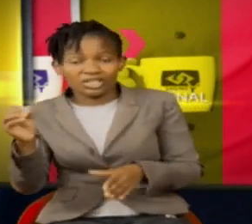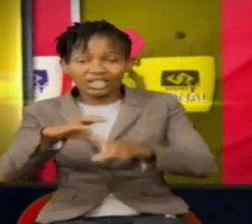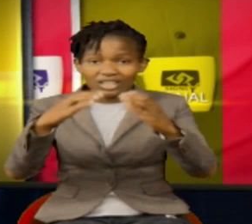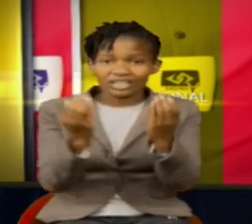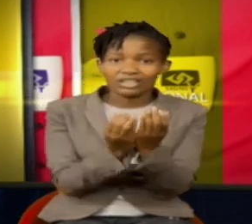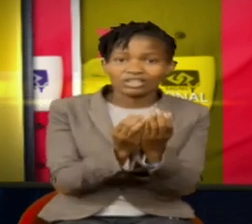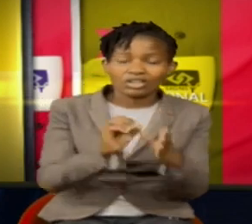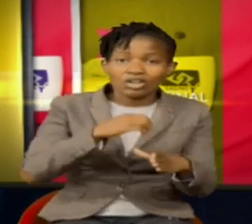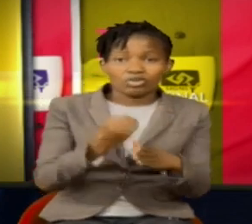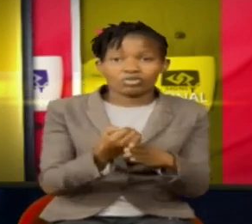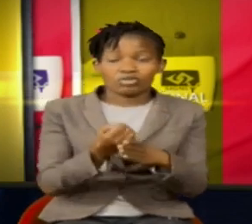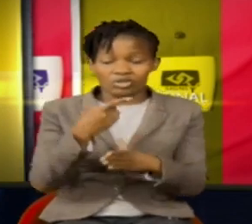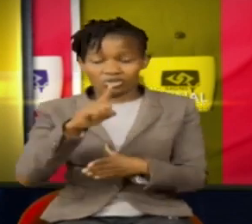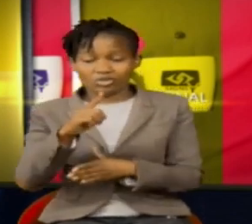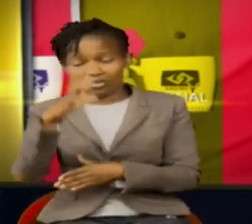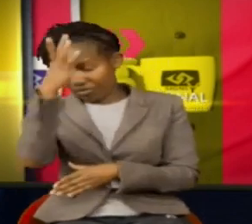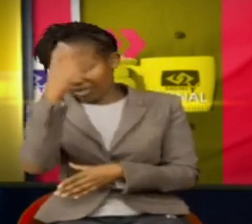dad tells you we need to talk. Yes.